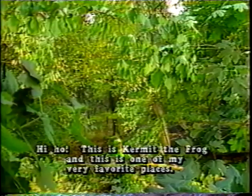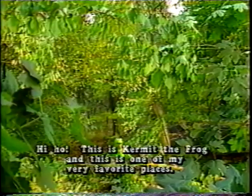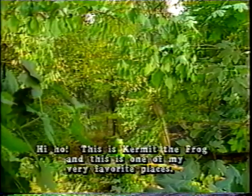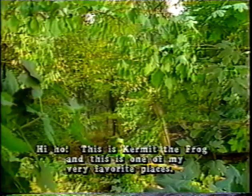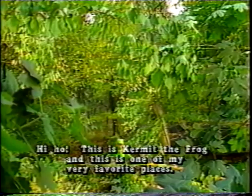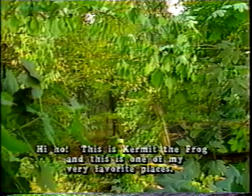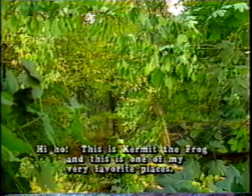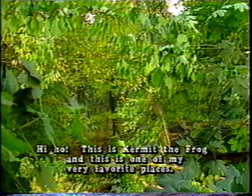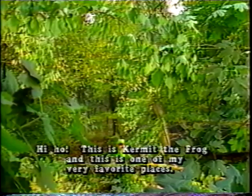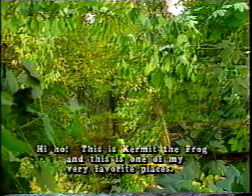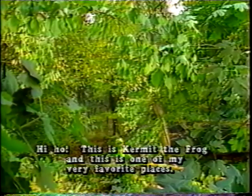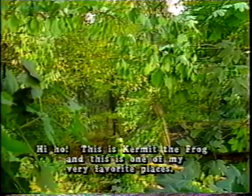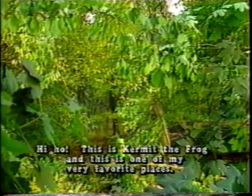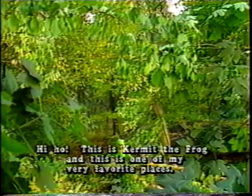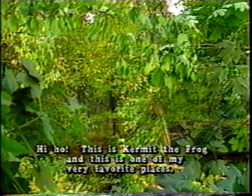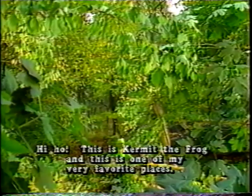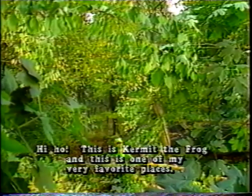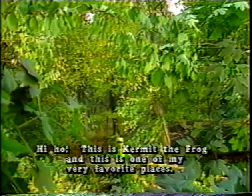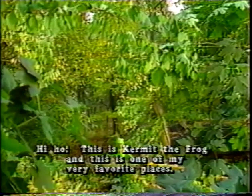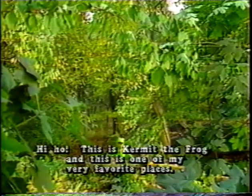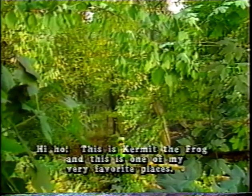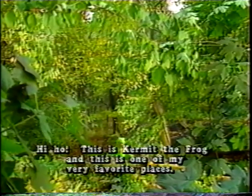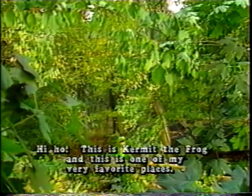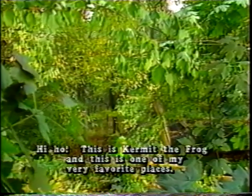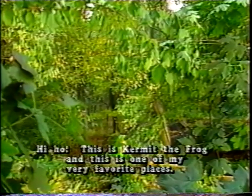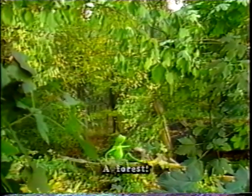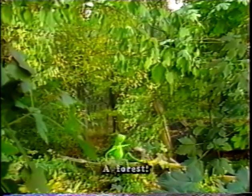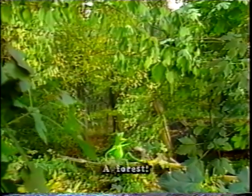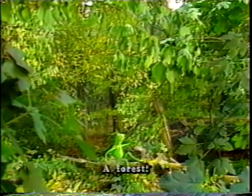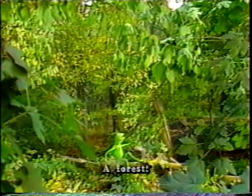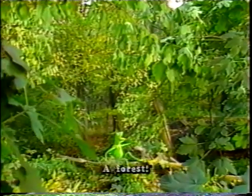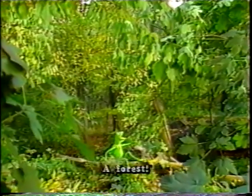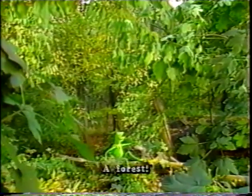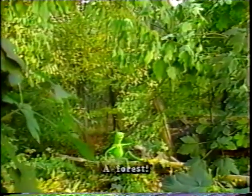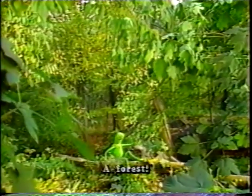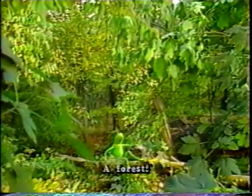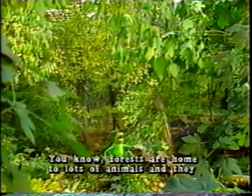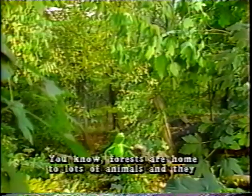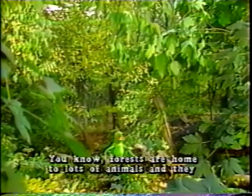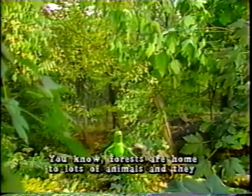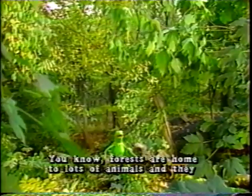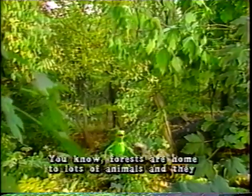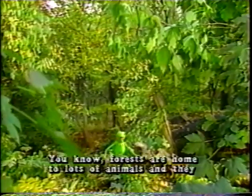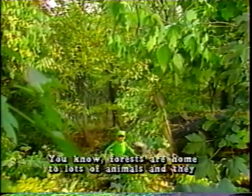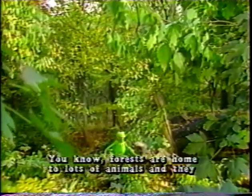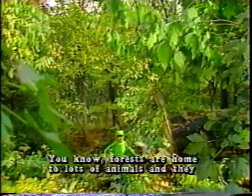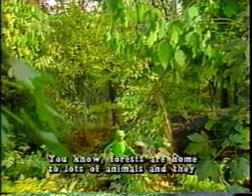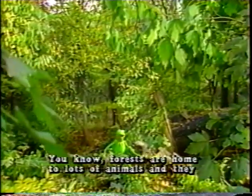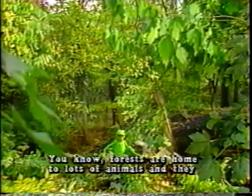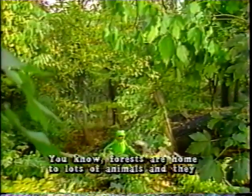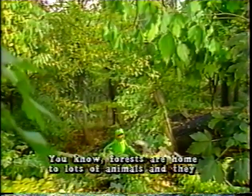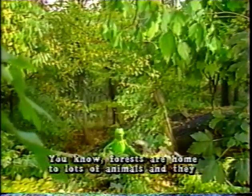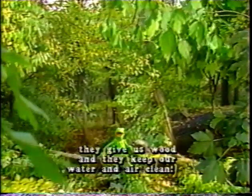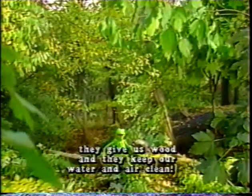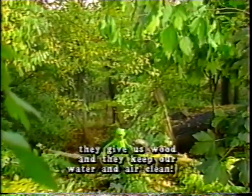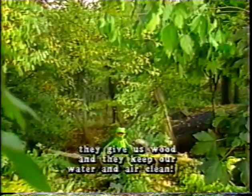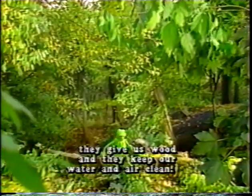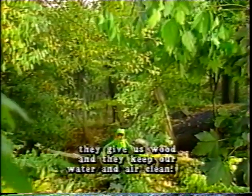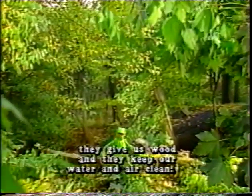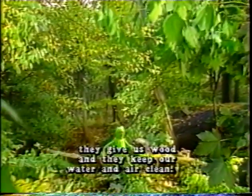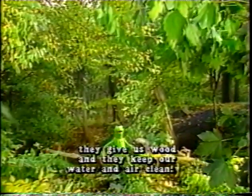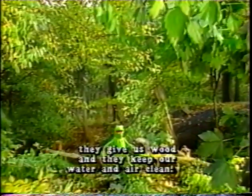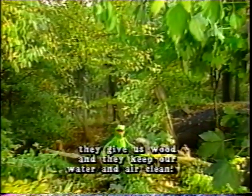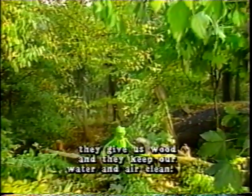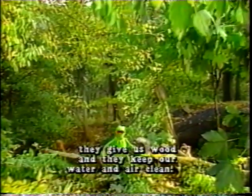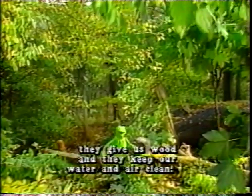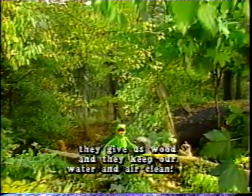Hi-ho, this is Kermit the Frog, and this is one of my very favorite places, a forest. You know, forests are home to lots of animals, and they give us